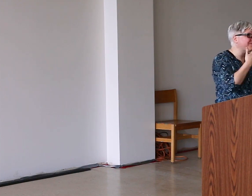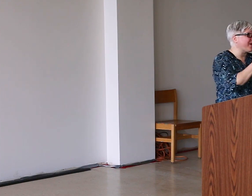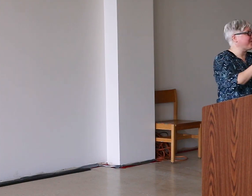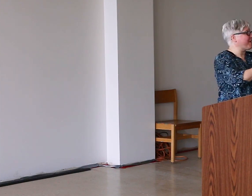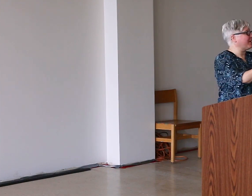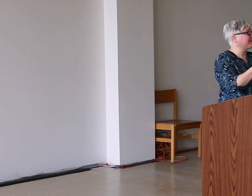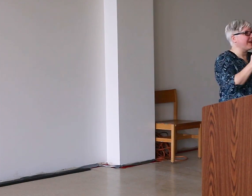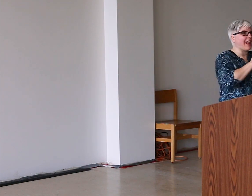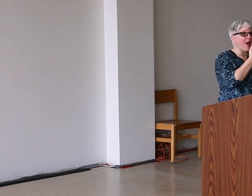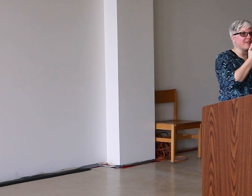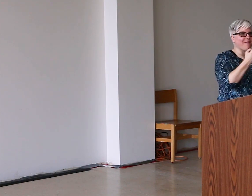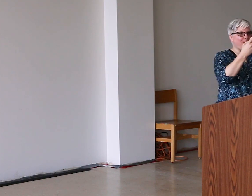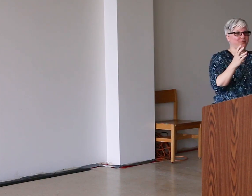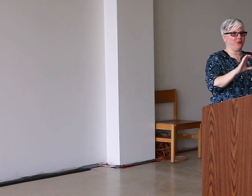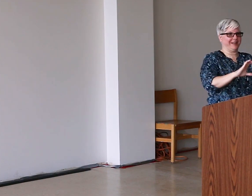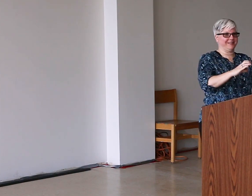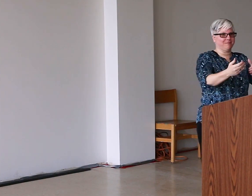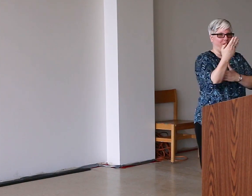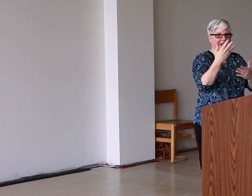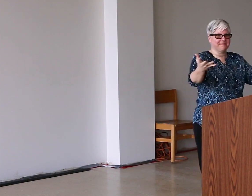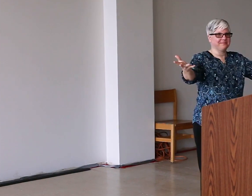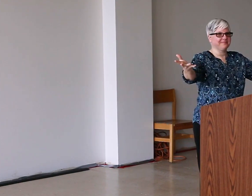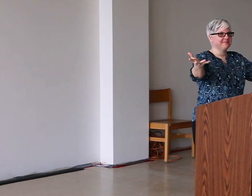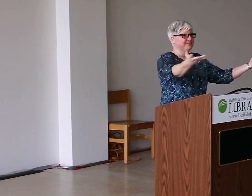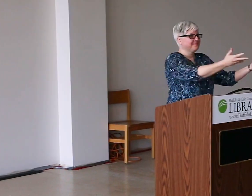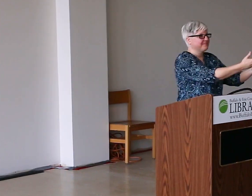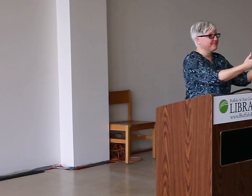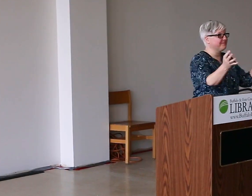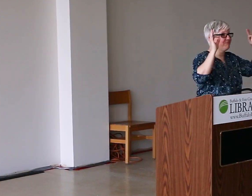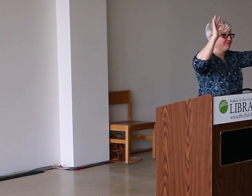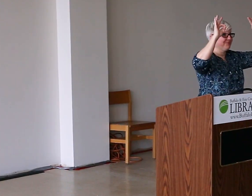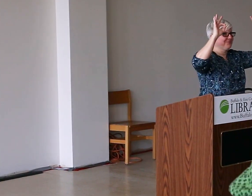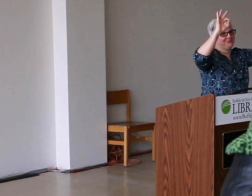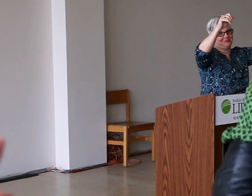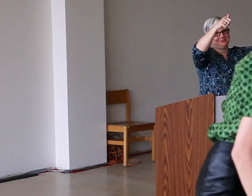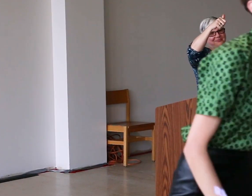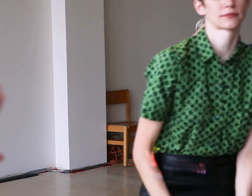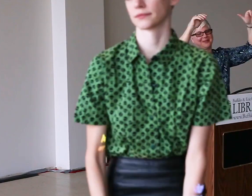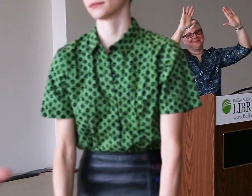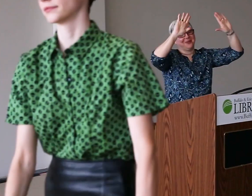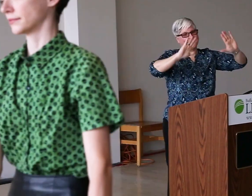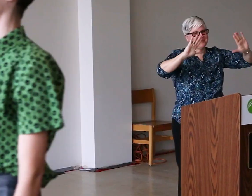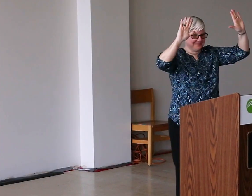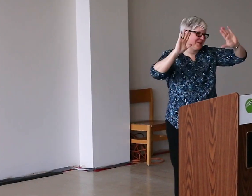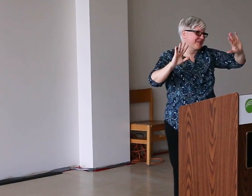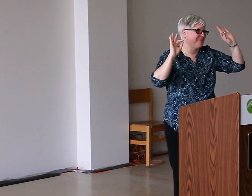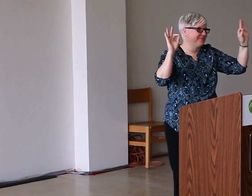So thank you. Thank you very much. So how's everyone doing this morning? Good? Good? Awesome. Great.